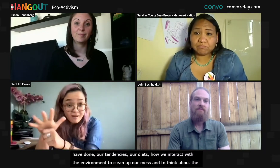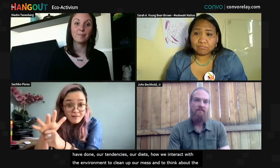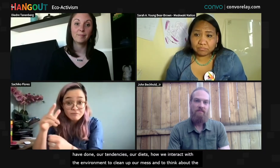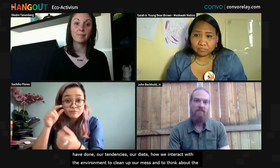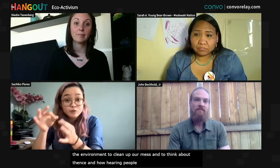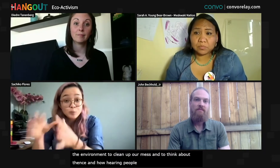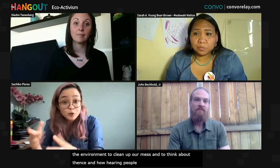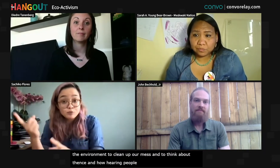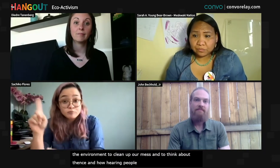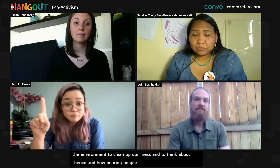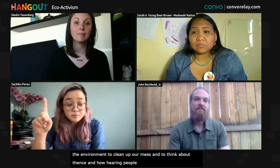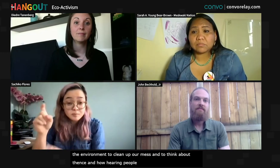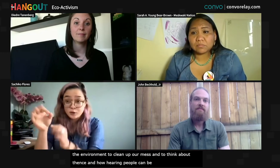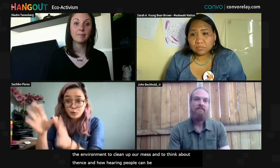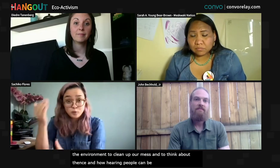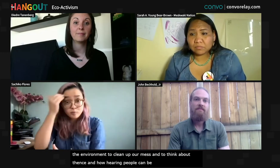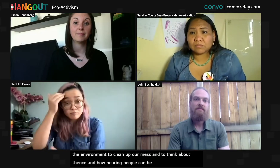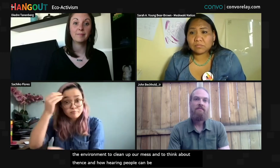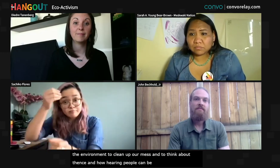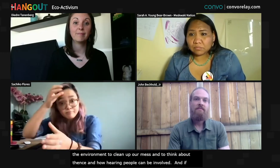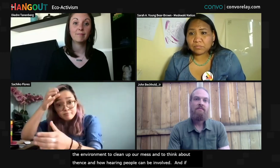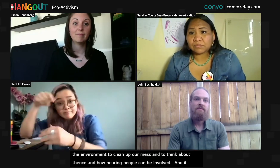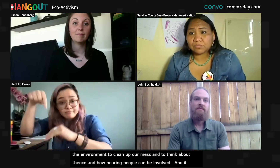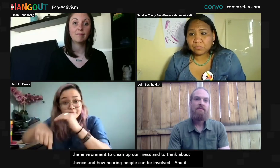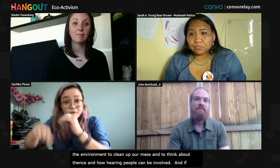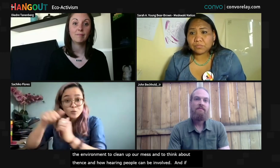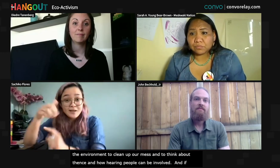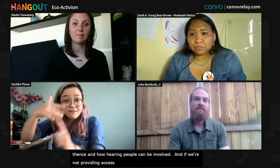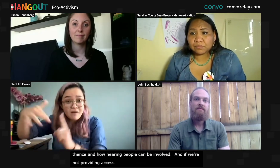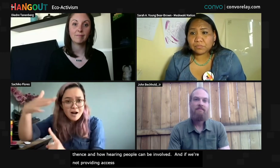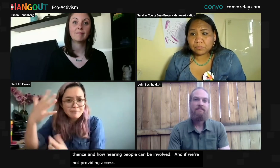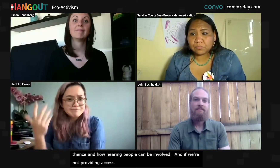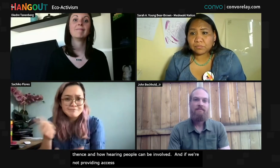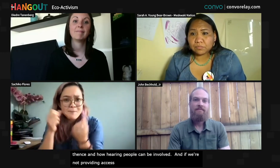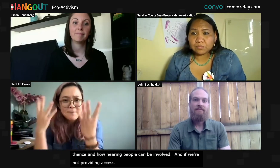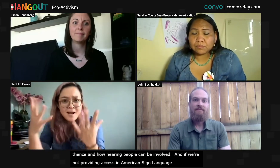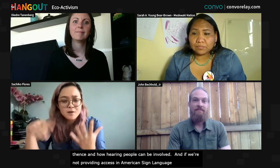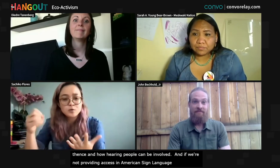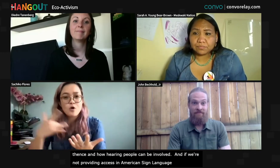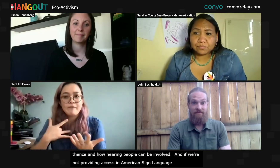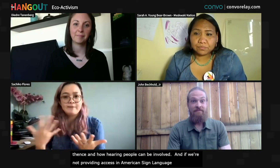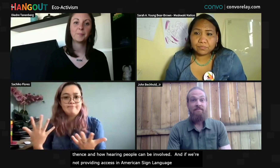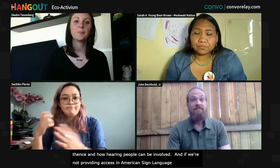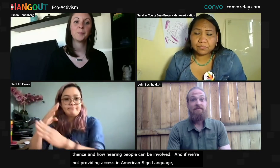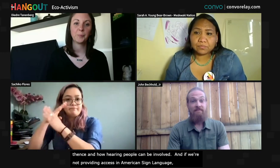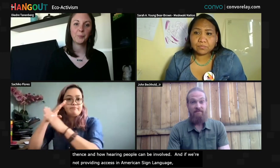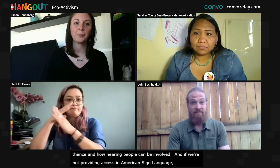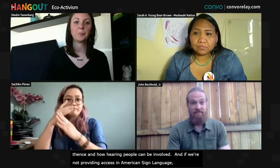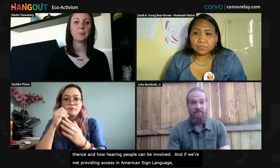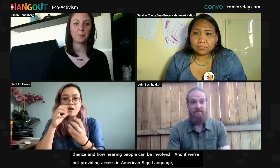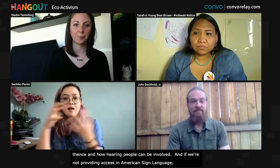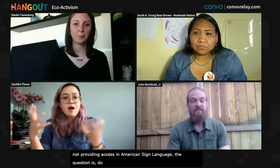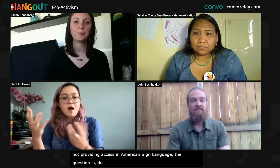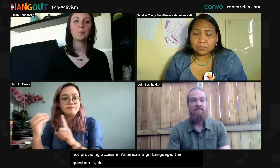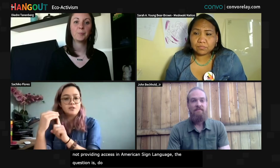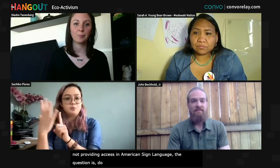And if we're not providing access in American Sign Language, the question is, do a lot of interpreters even know